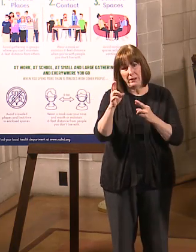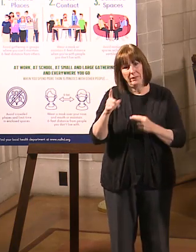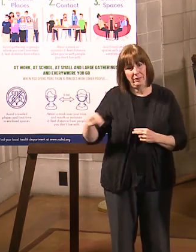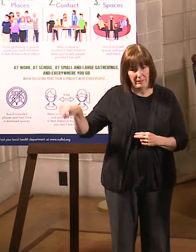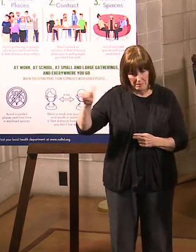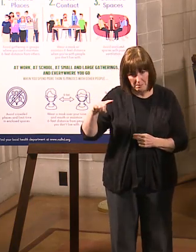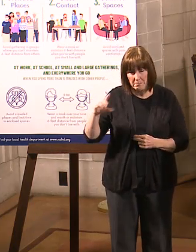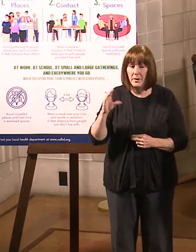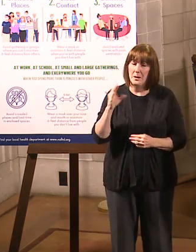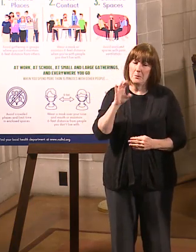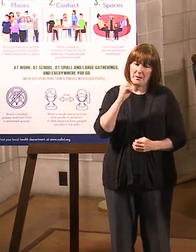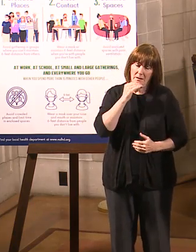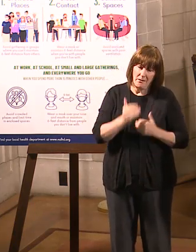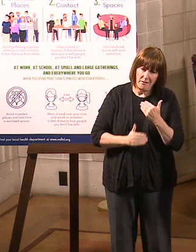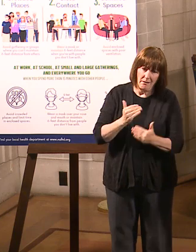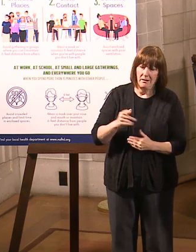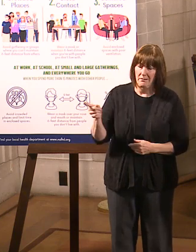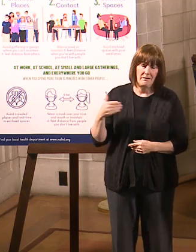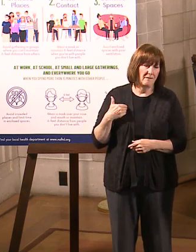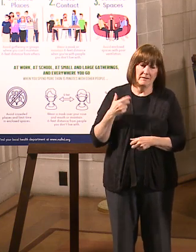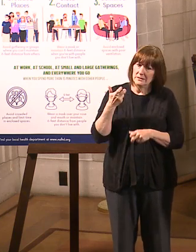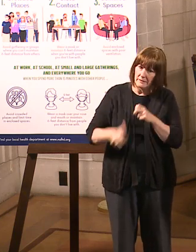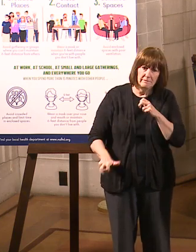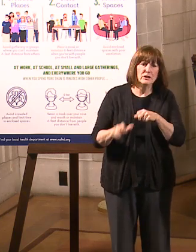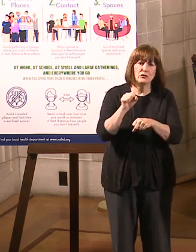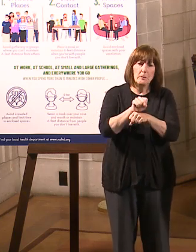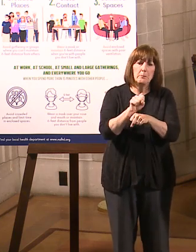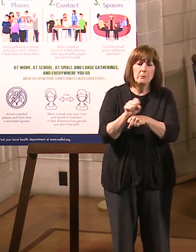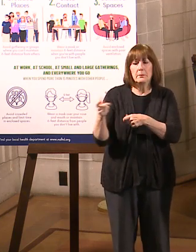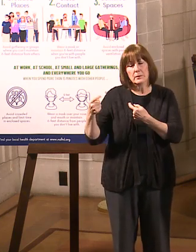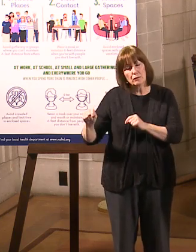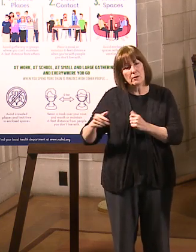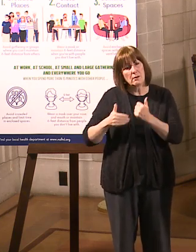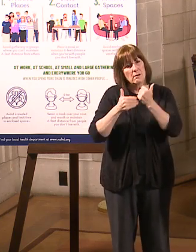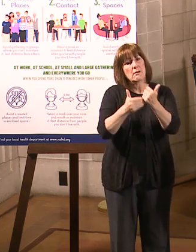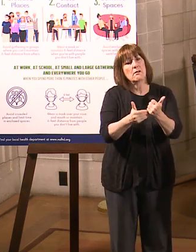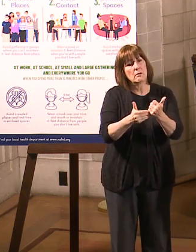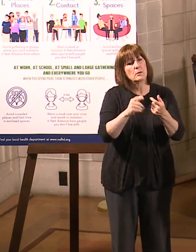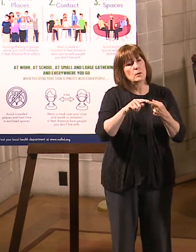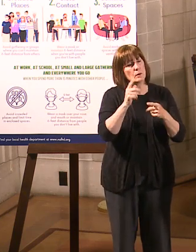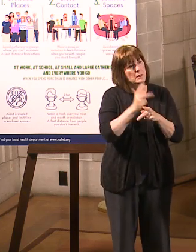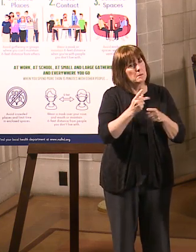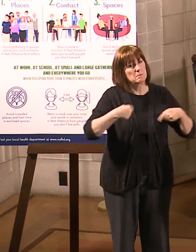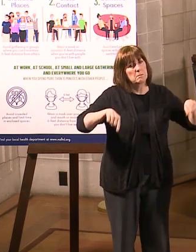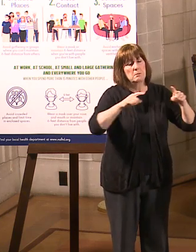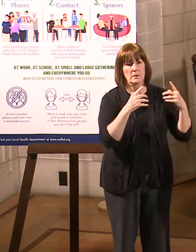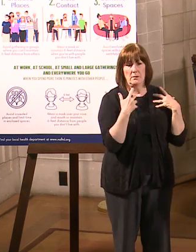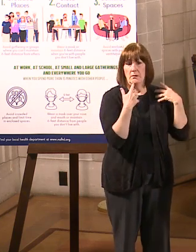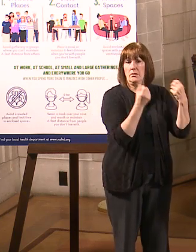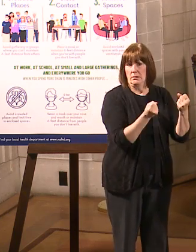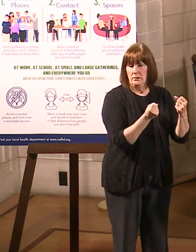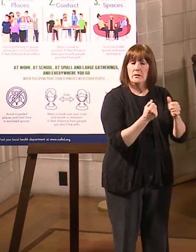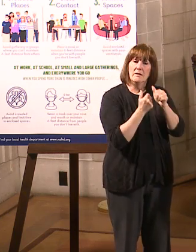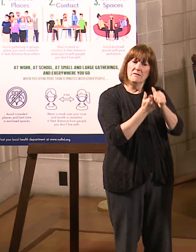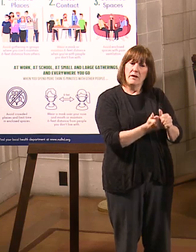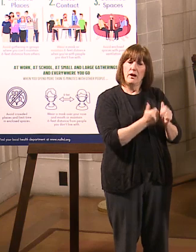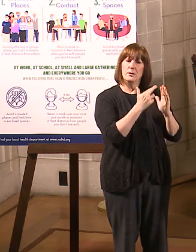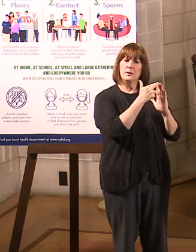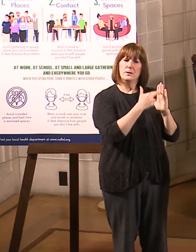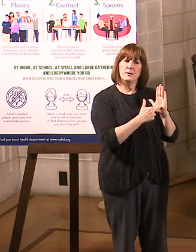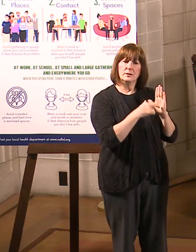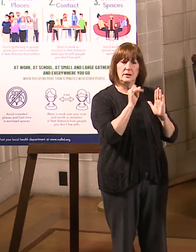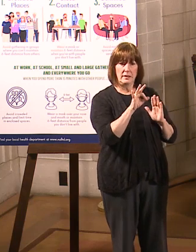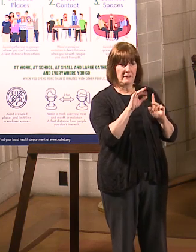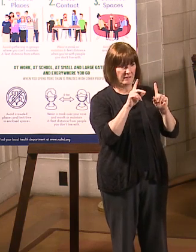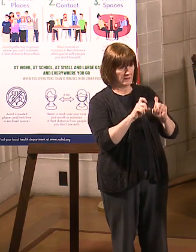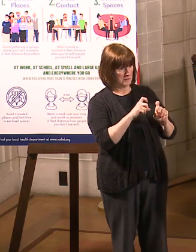them gracefully. They've got a tough job, and they are just trying to help make sure we keep everybody healthy here. So, and follow the rules. So if you are